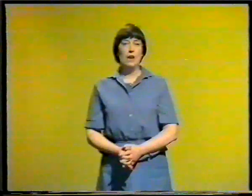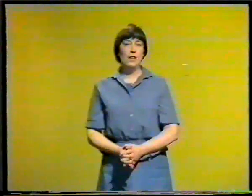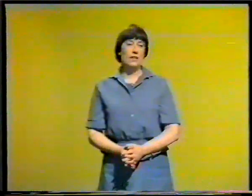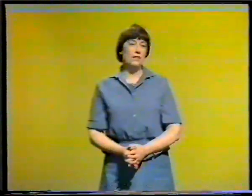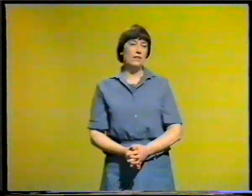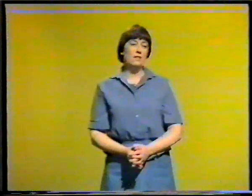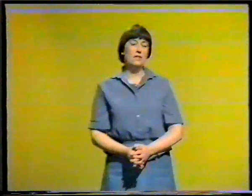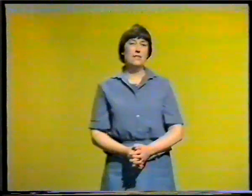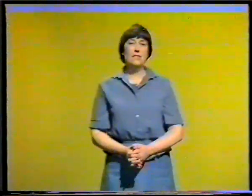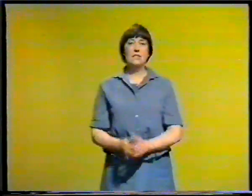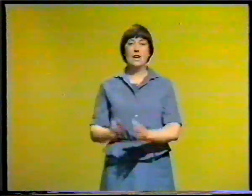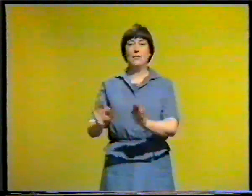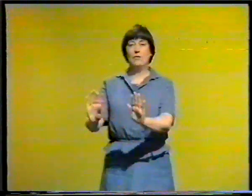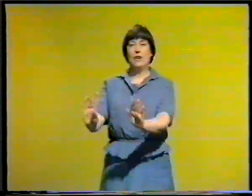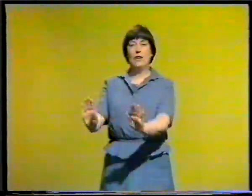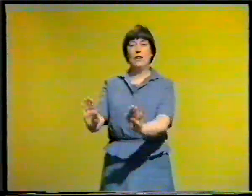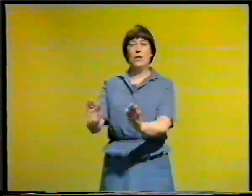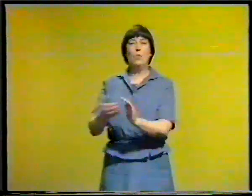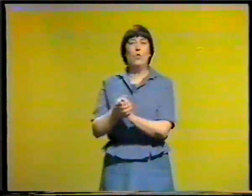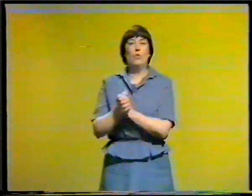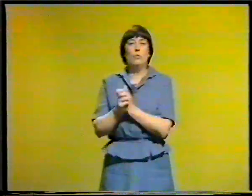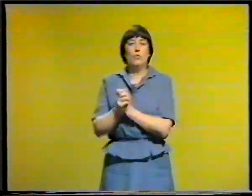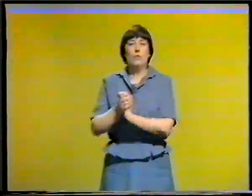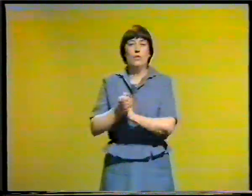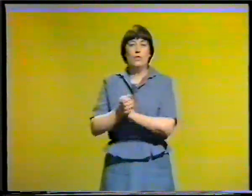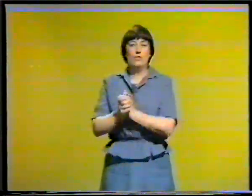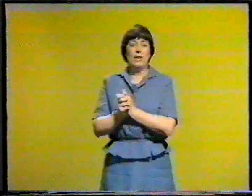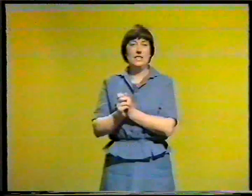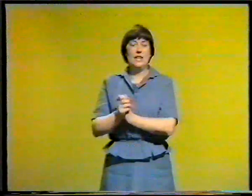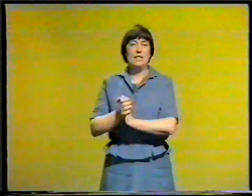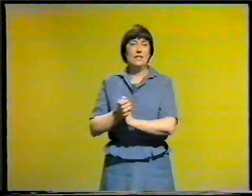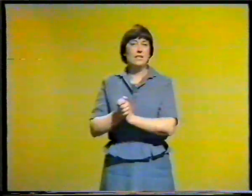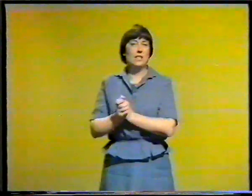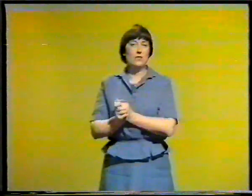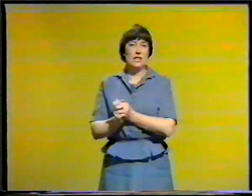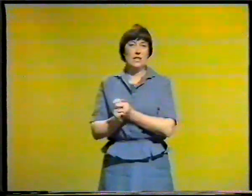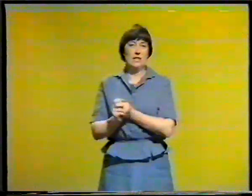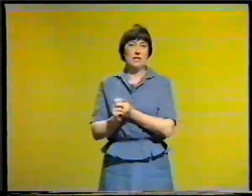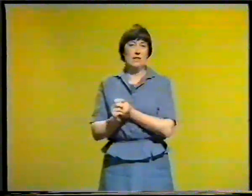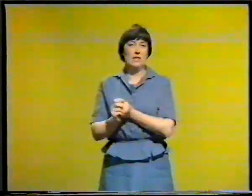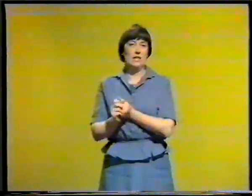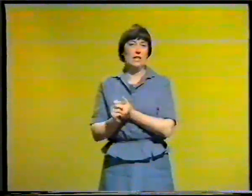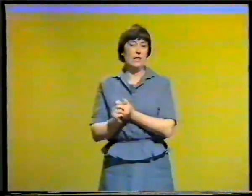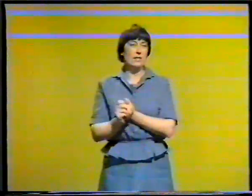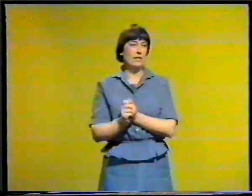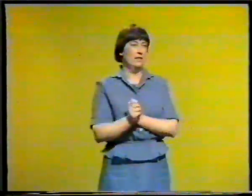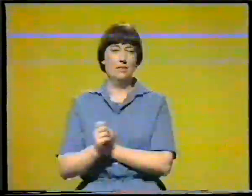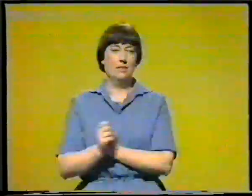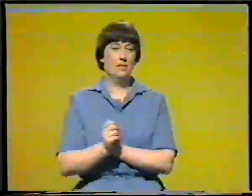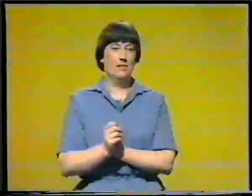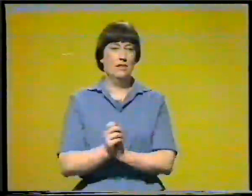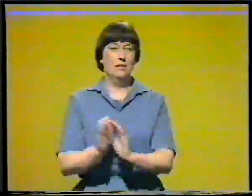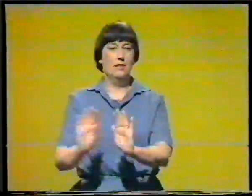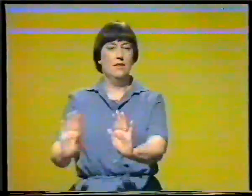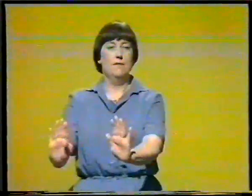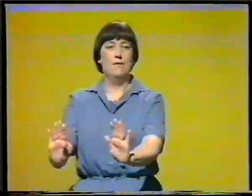Fire. This is the kind of fire, warmth, radiator, central heating, that kind of idea.